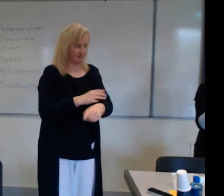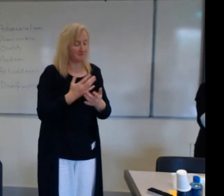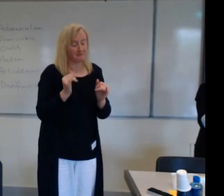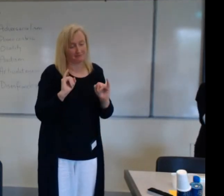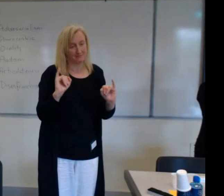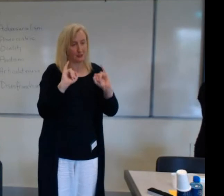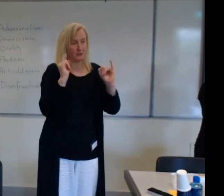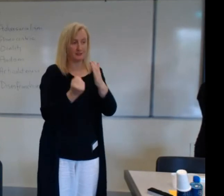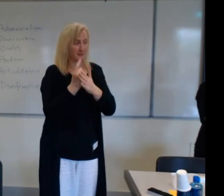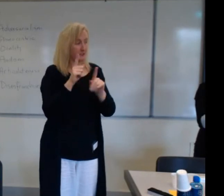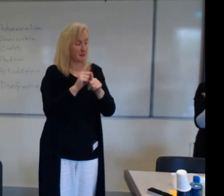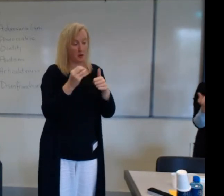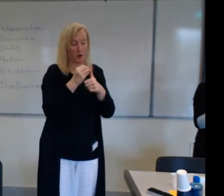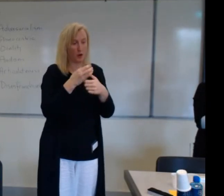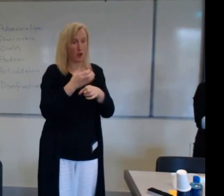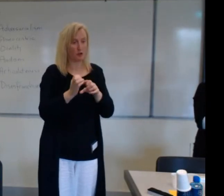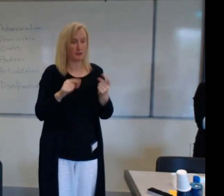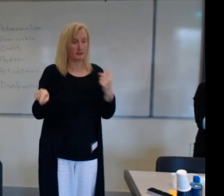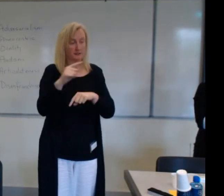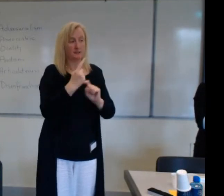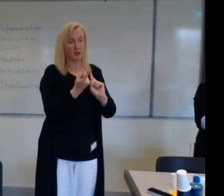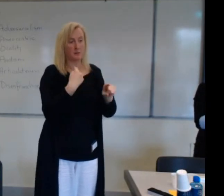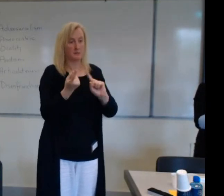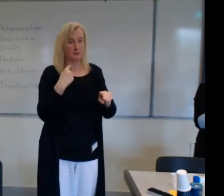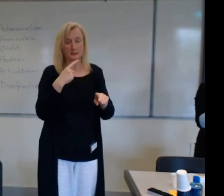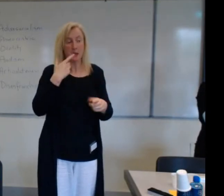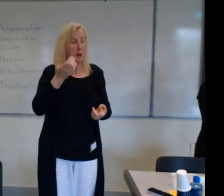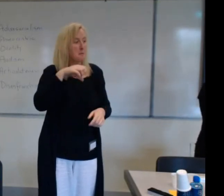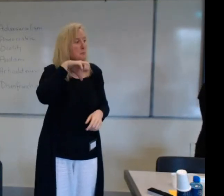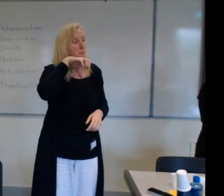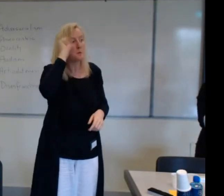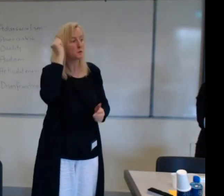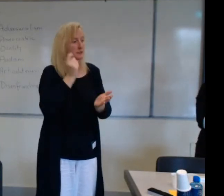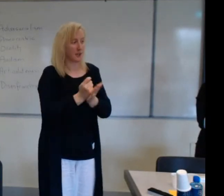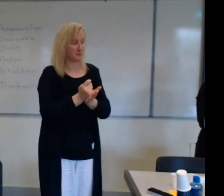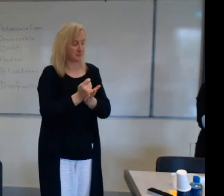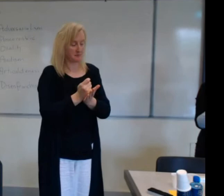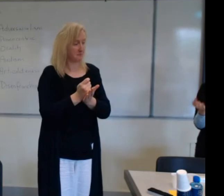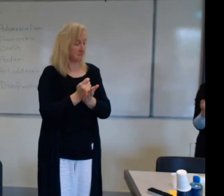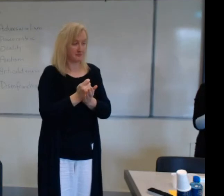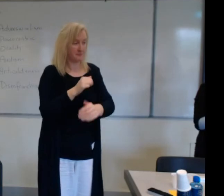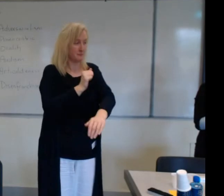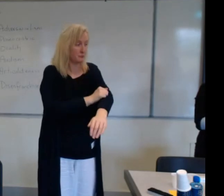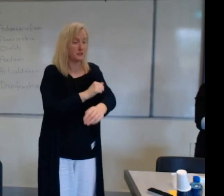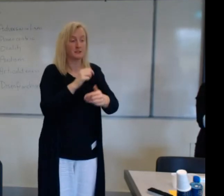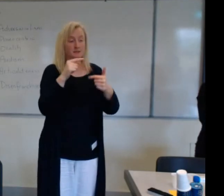even in other countries, saying we don't, actually most of the time, these institutions don't know about their